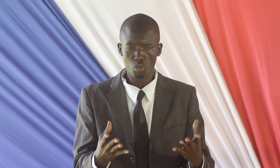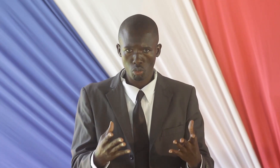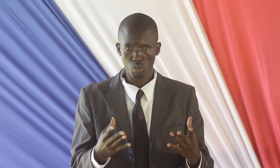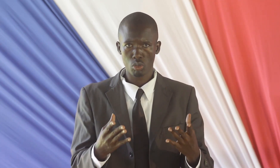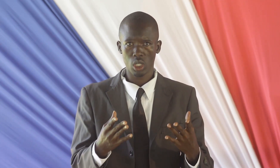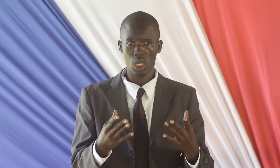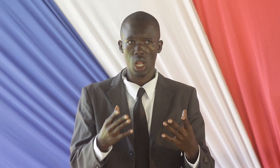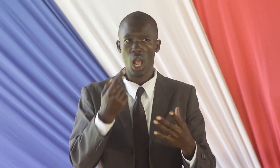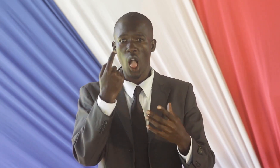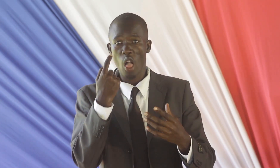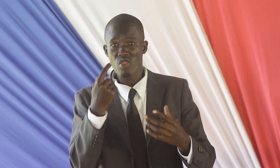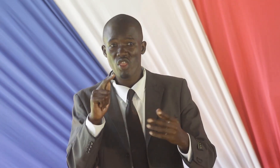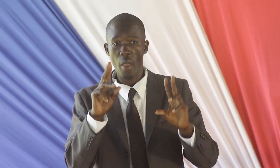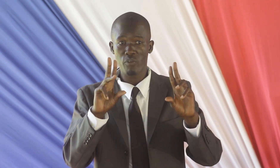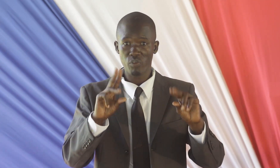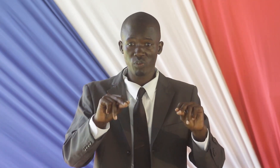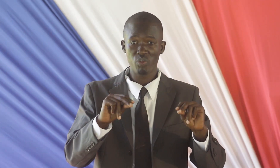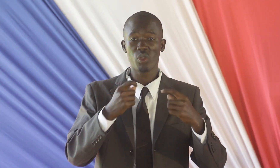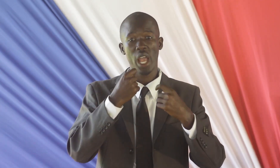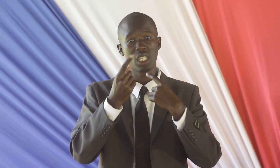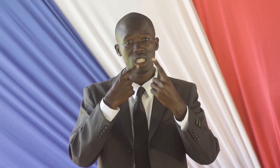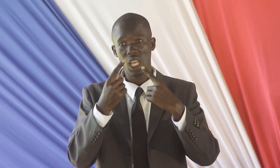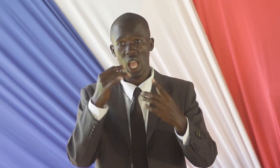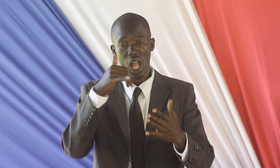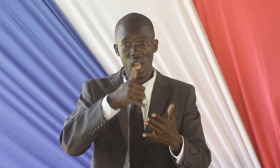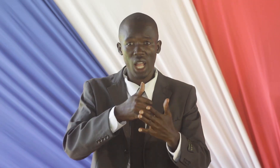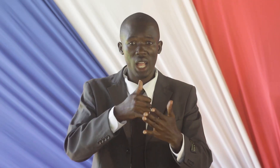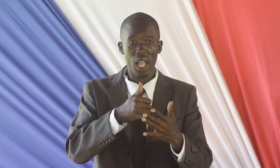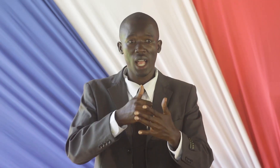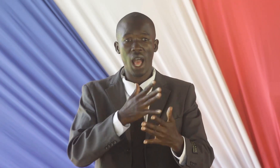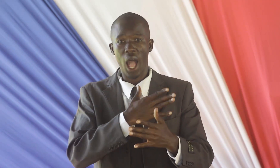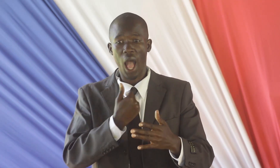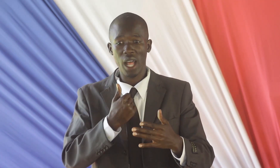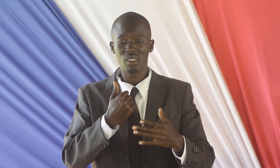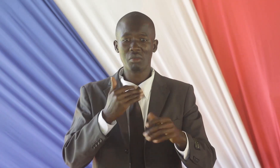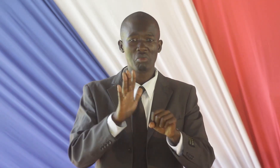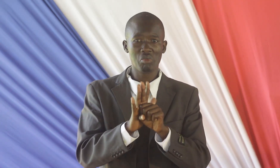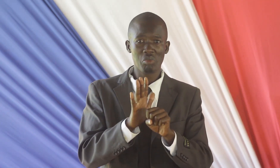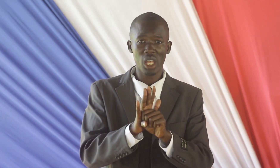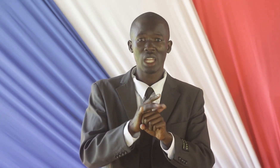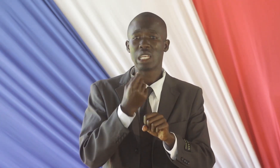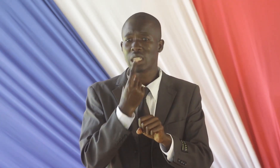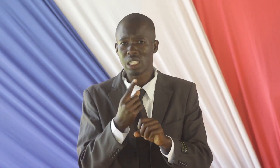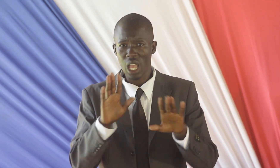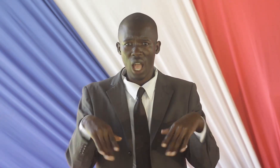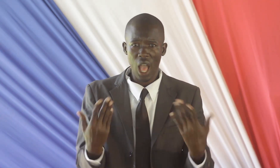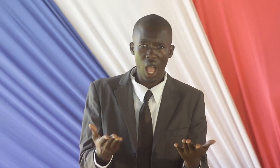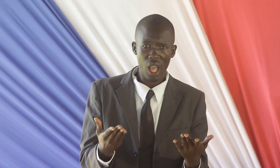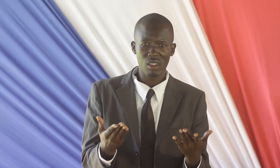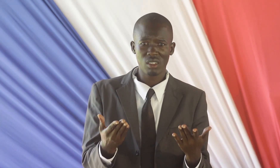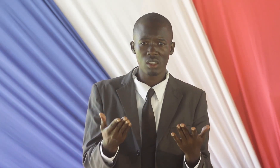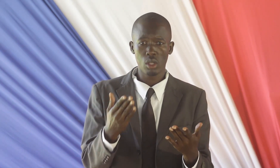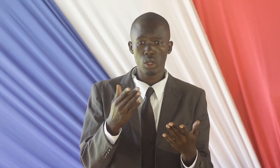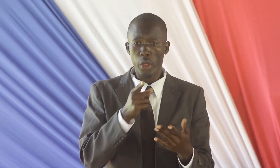so much the more zealous they proclaimed it, and were beyond measure astonished, saying, He has